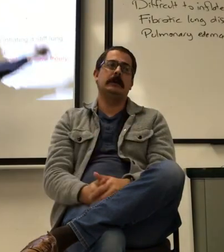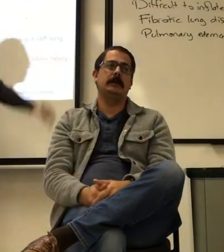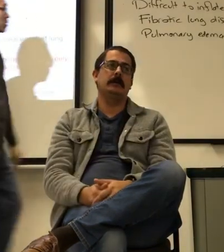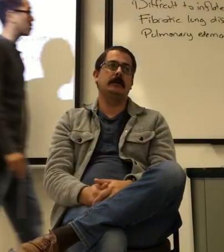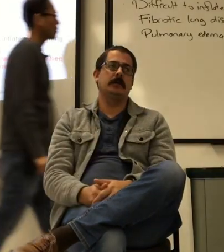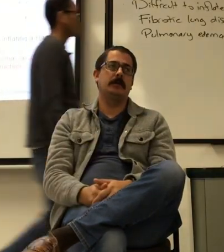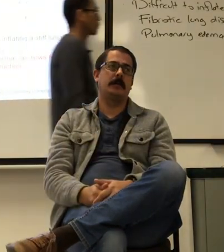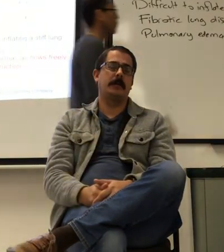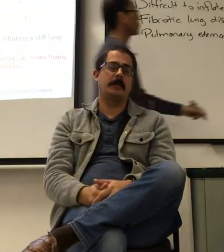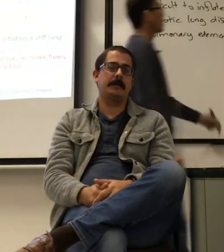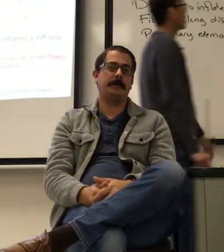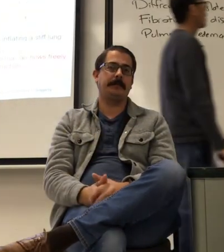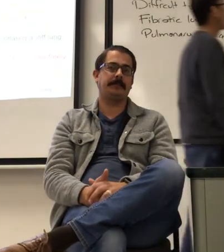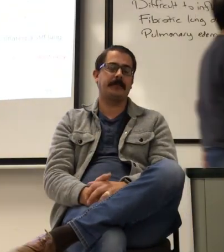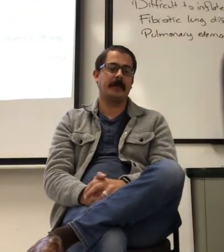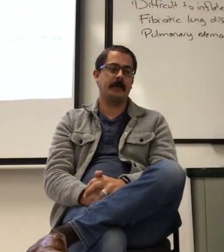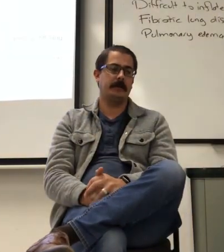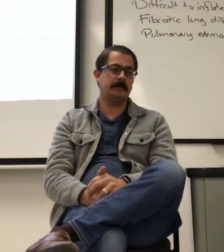us.